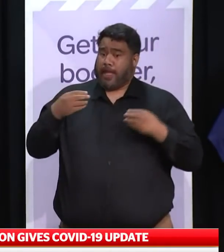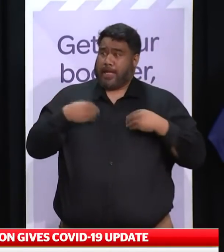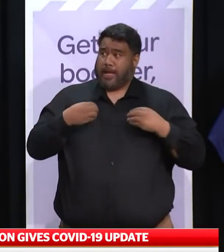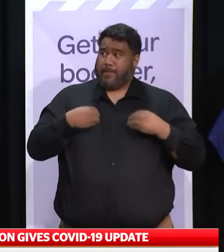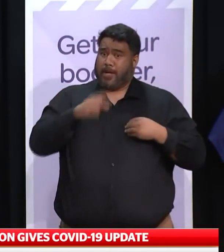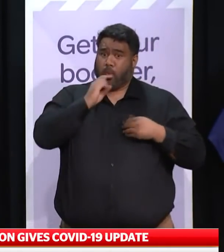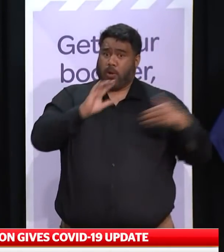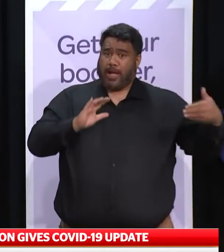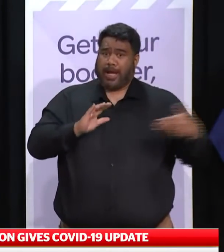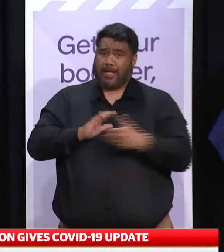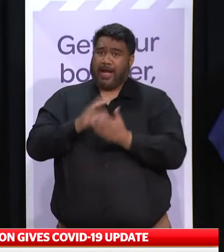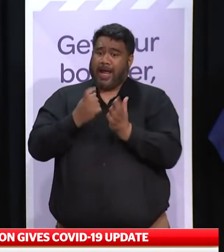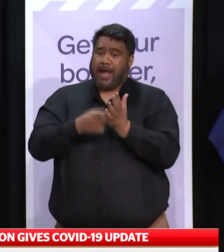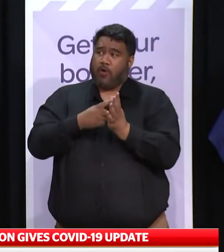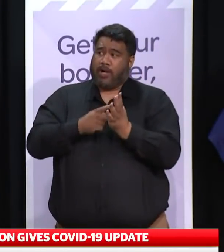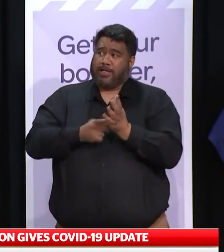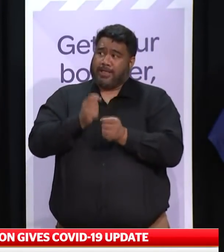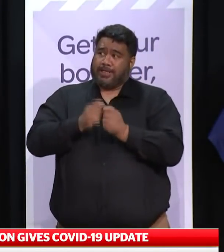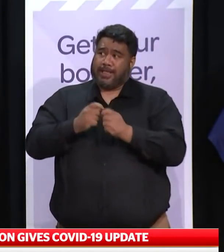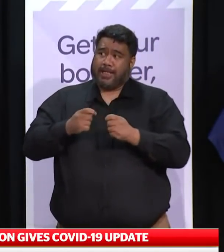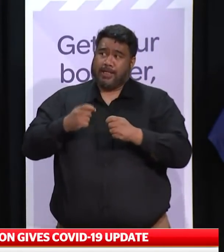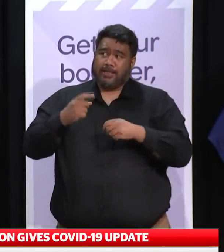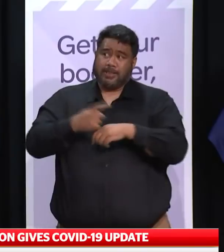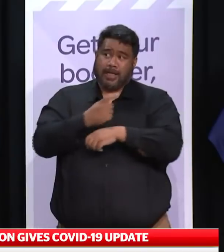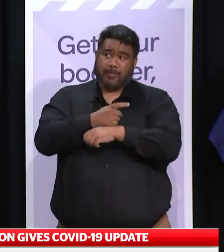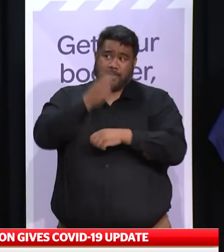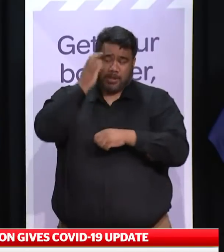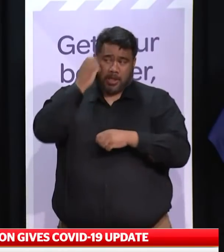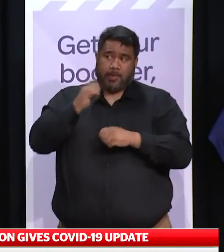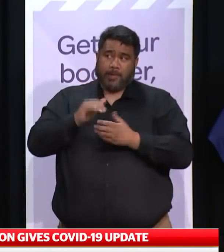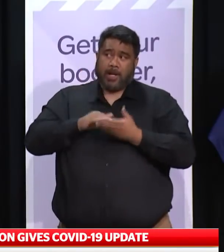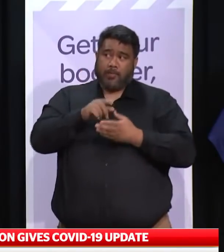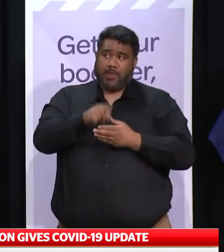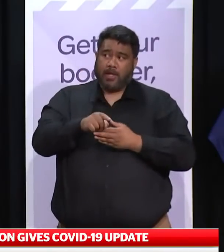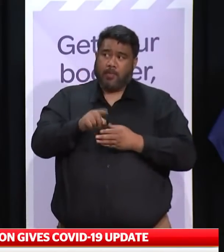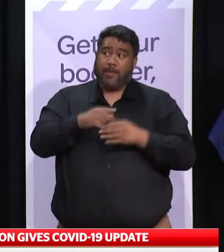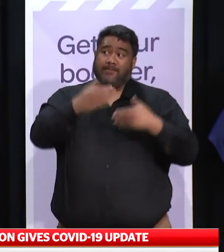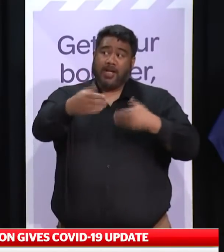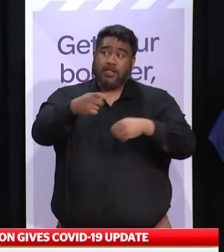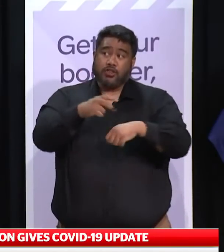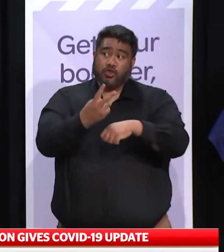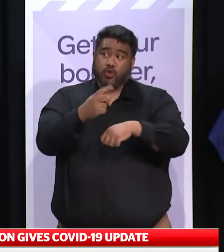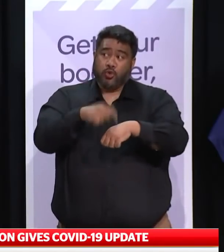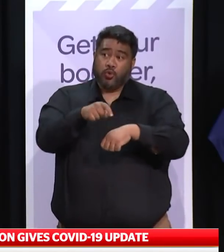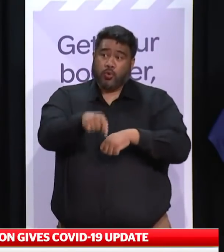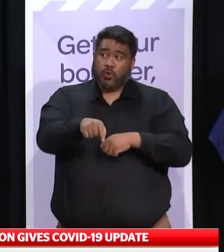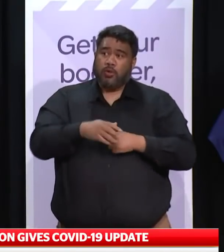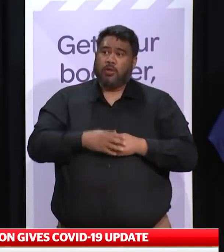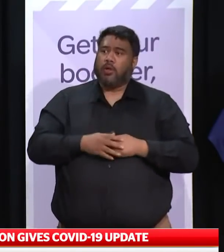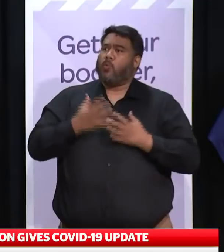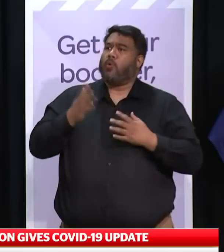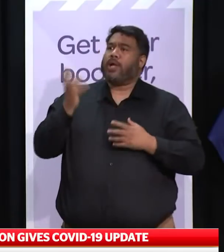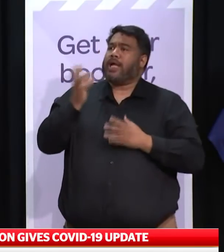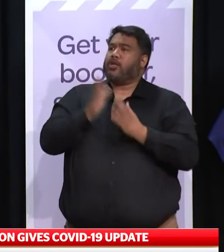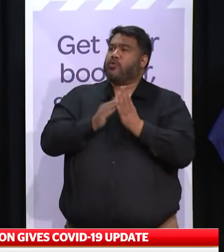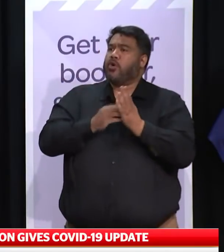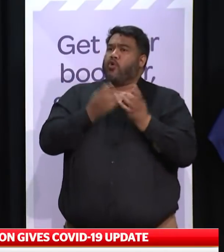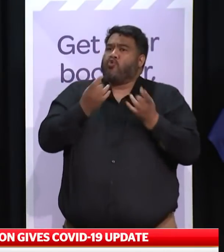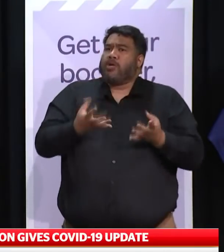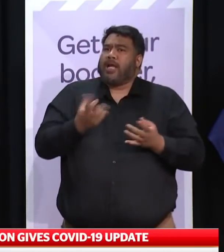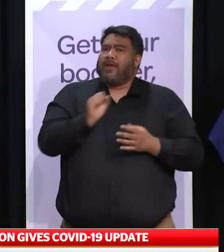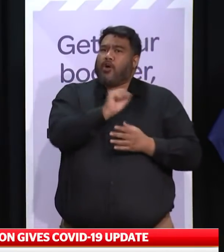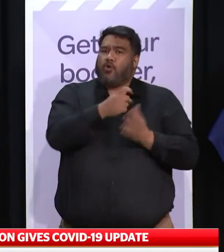the RAT scheme earlier than phase 2 if it gets too bad for them? My understanding is that Air New Zealand is already operating a rapid antigen